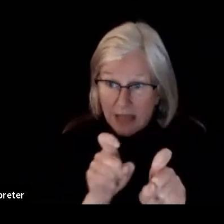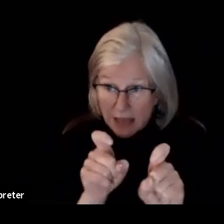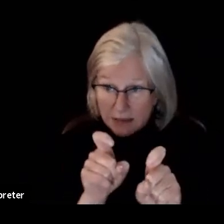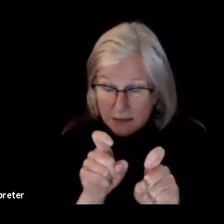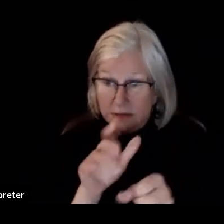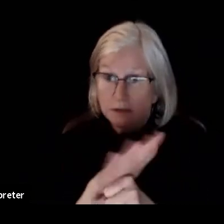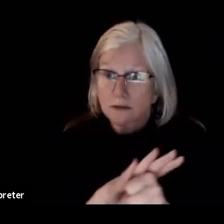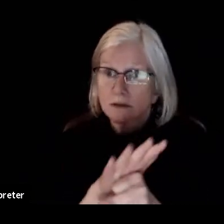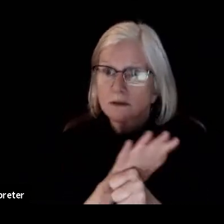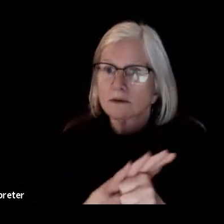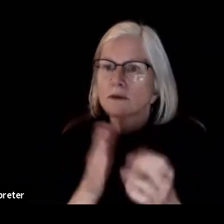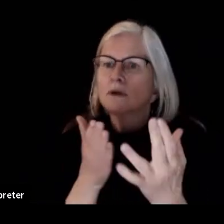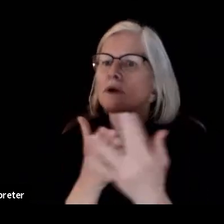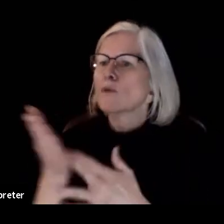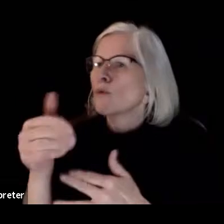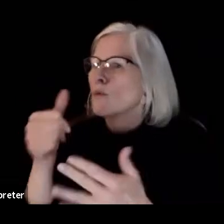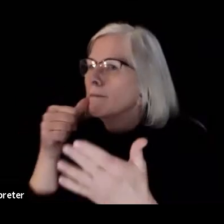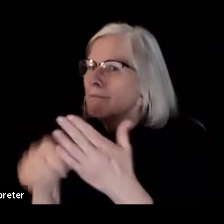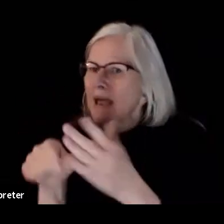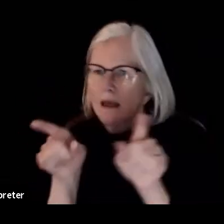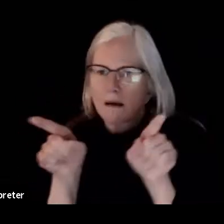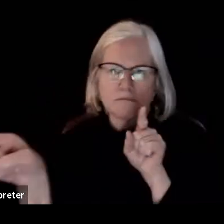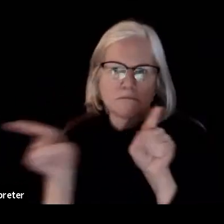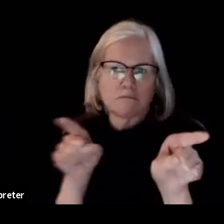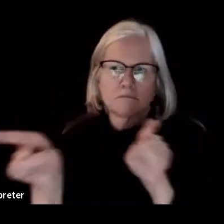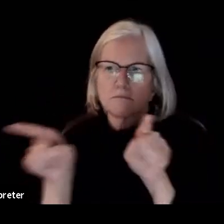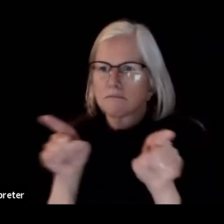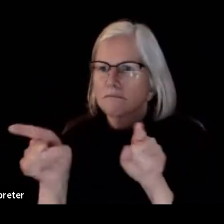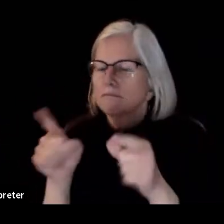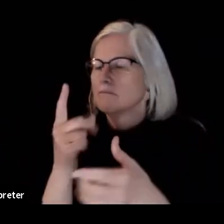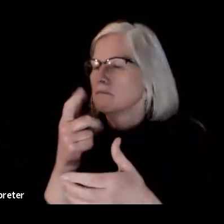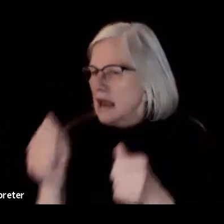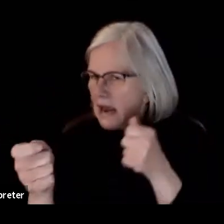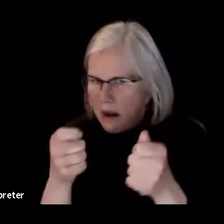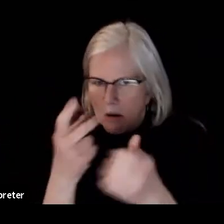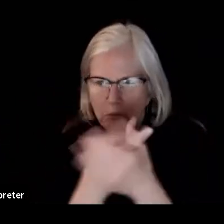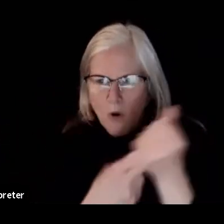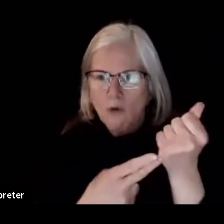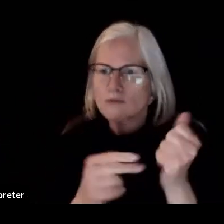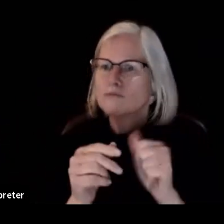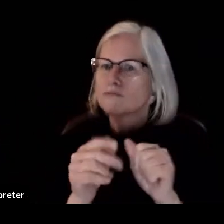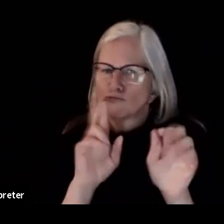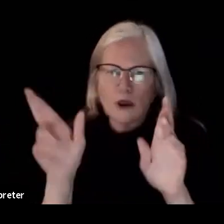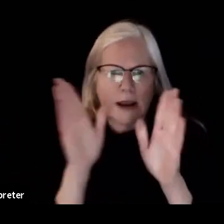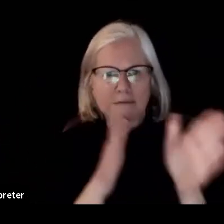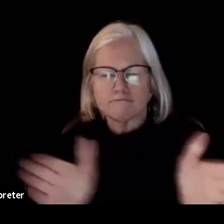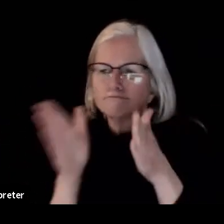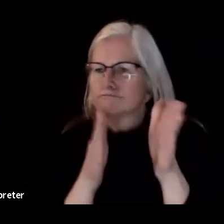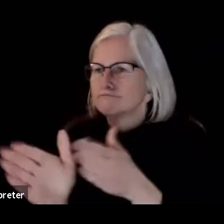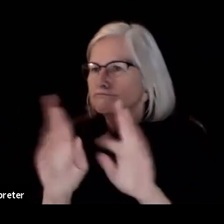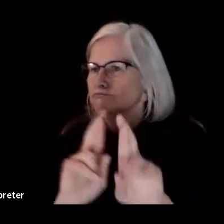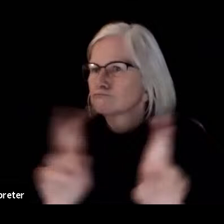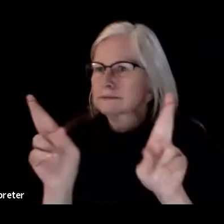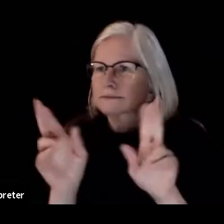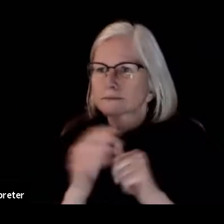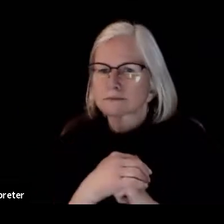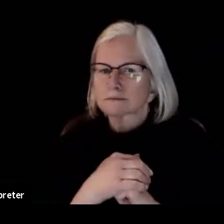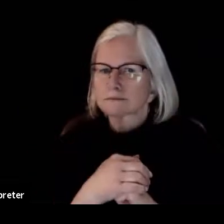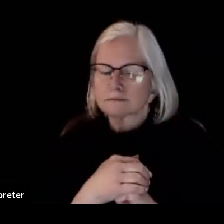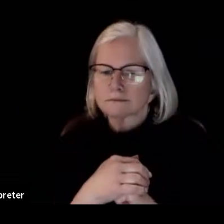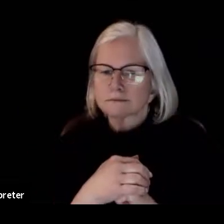mail order program. We have plenty of capacity. Thank you. Okay, and is there any